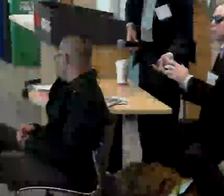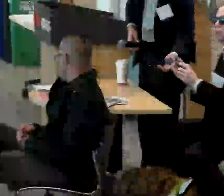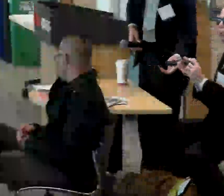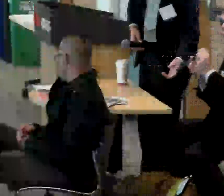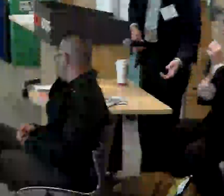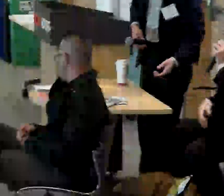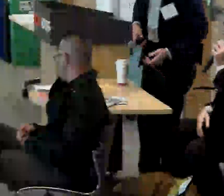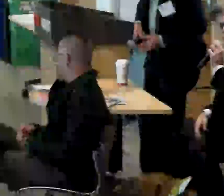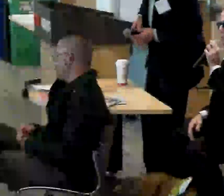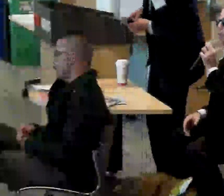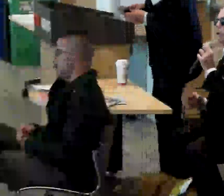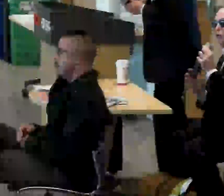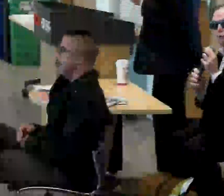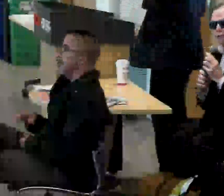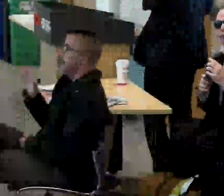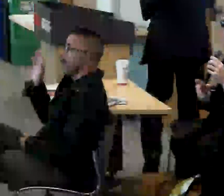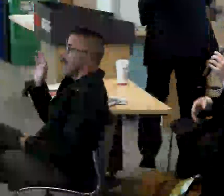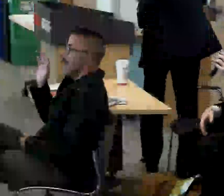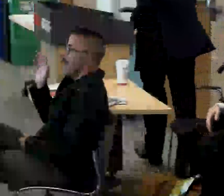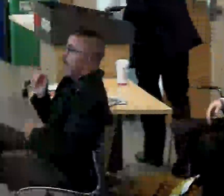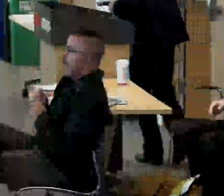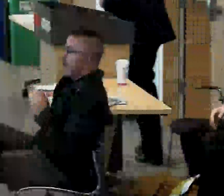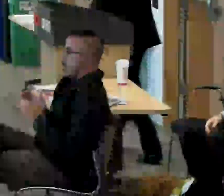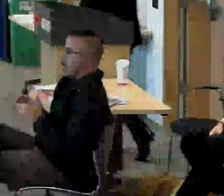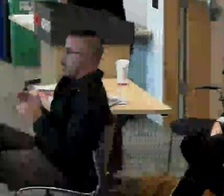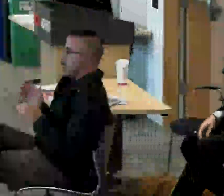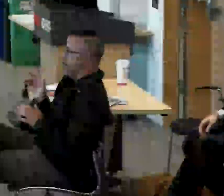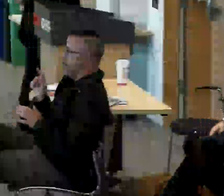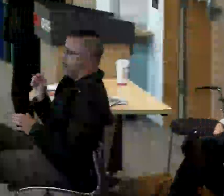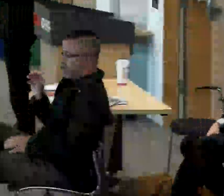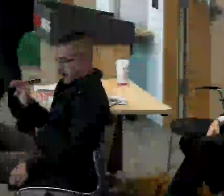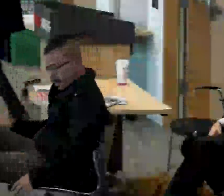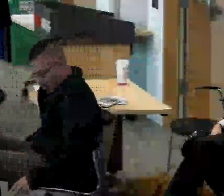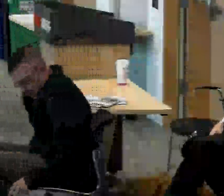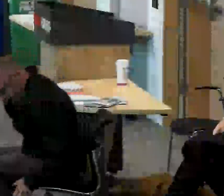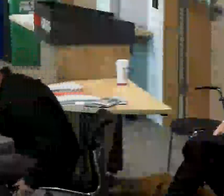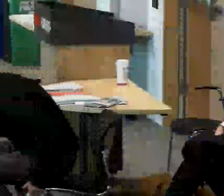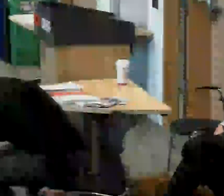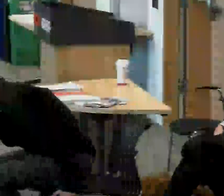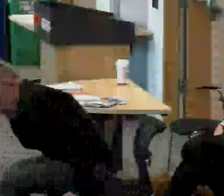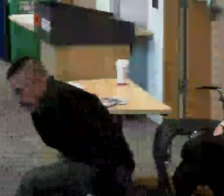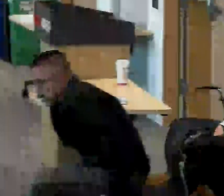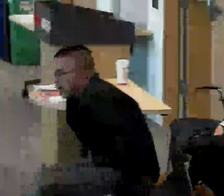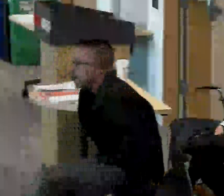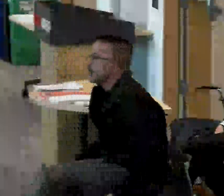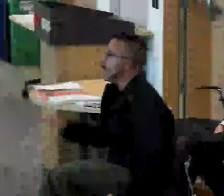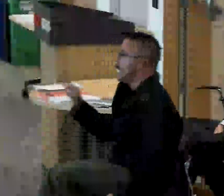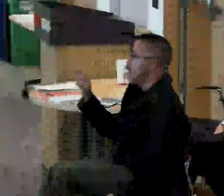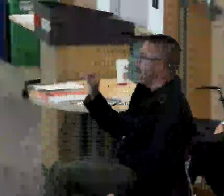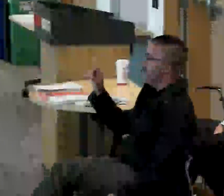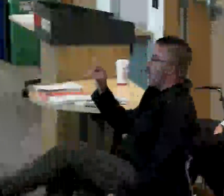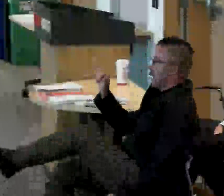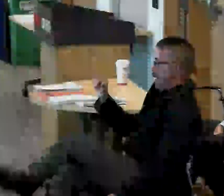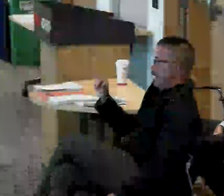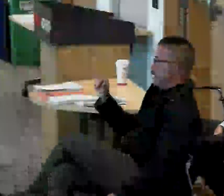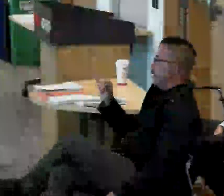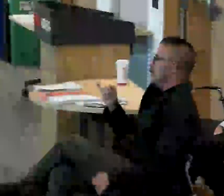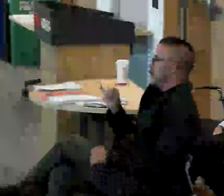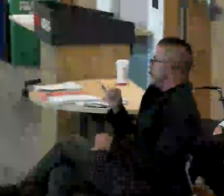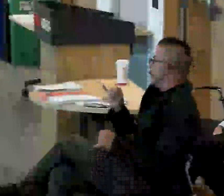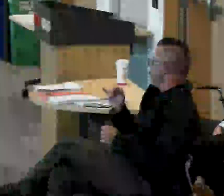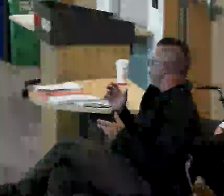Okay. Hey, everybody. So Tom Foley, World Institute on Disability. Thanks for everybody for coming out today. Thanks to the